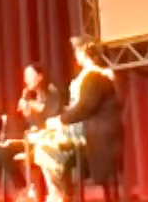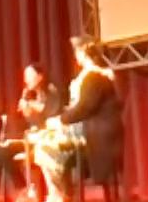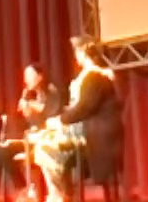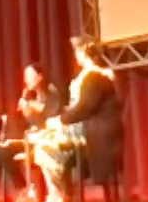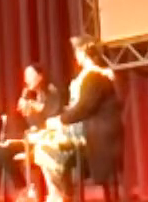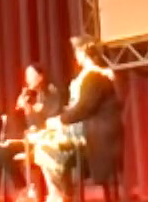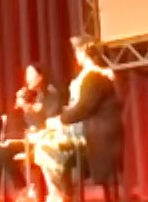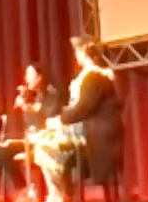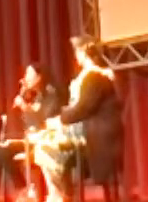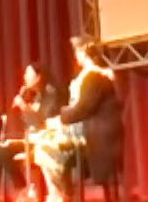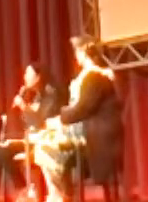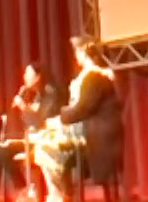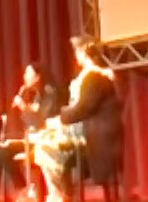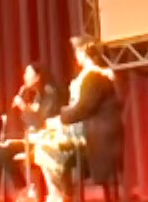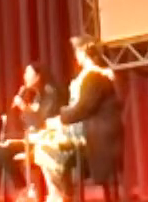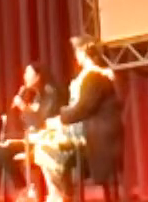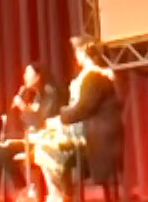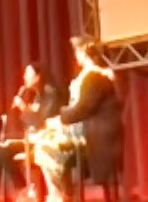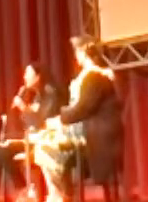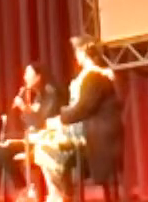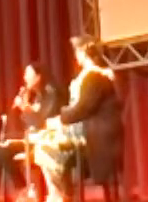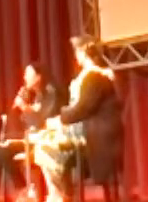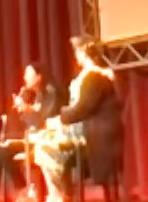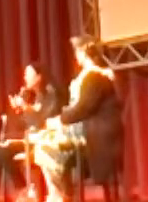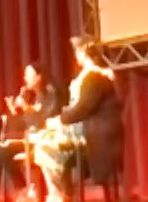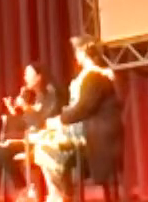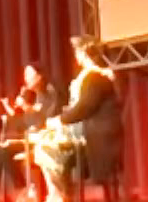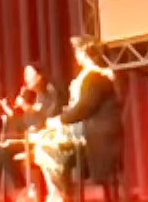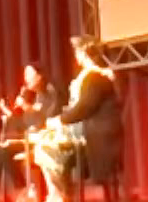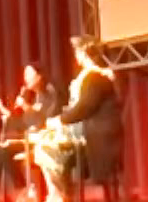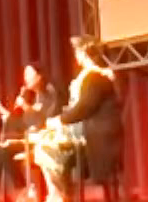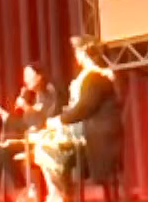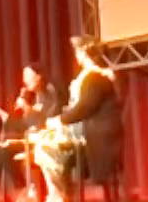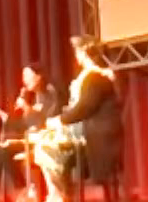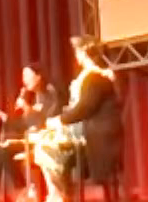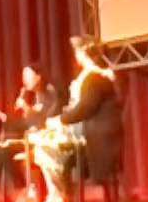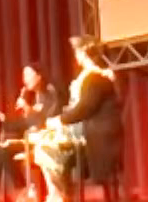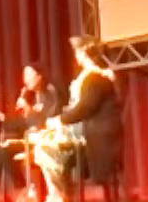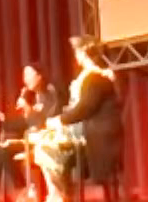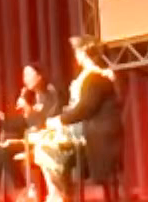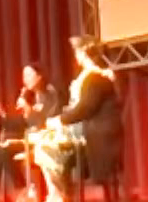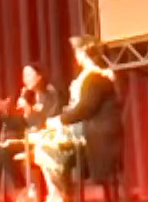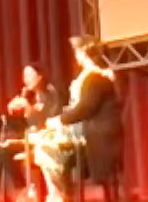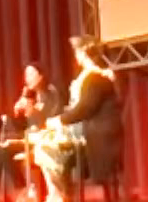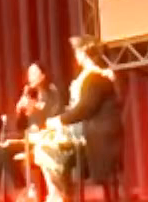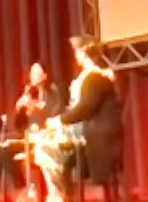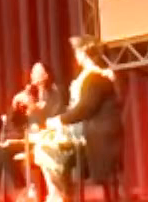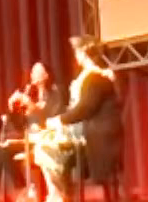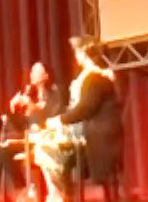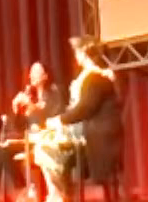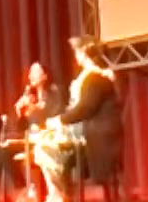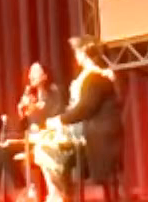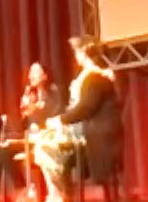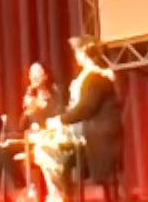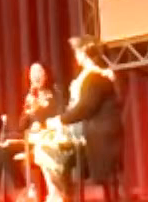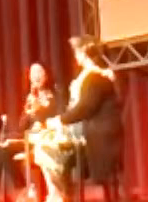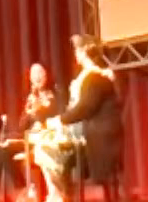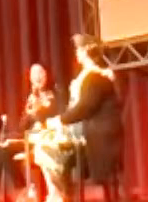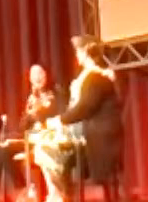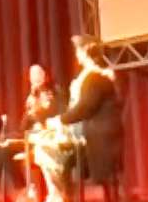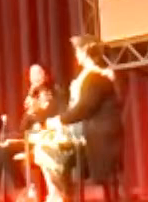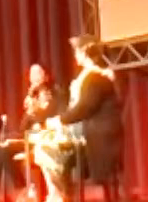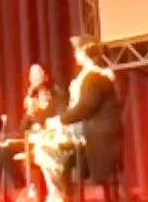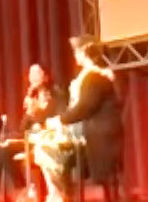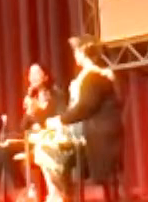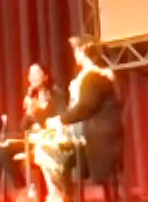that I'm witnessing know how to bring the lessons since time immemorial, honoring ancestors, elders that help us to do that, to